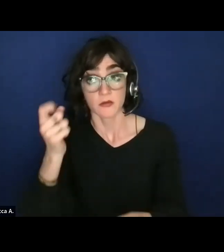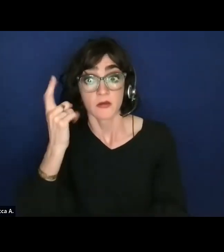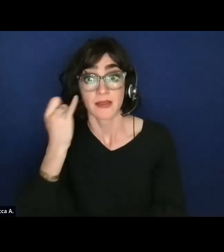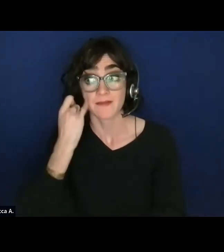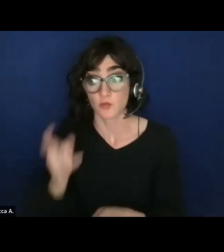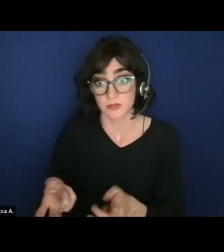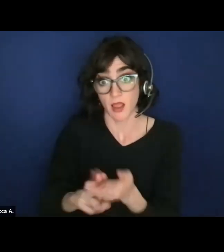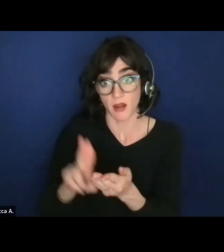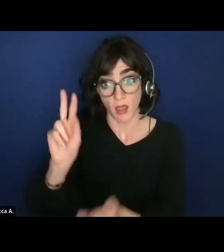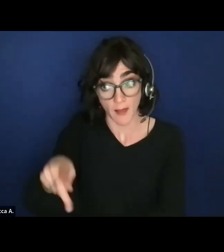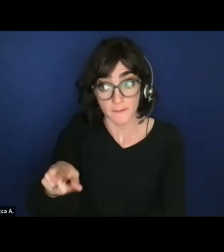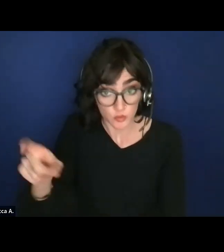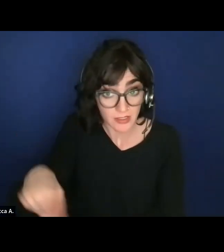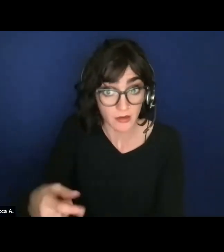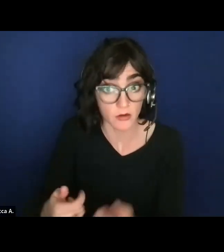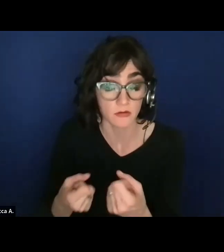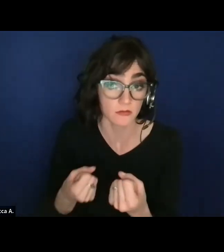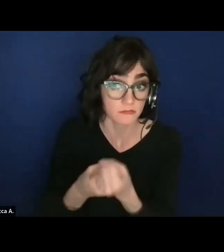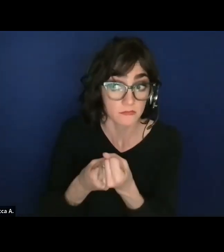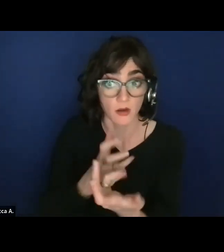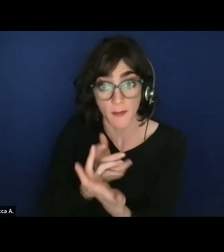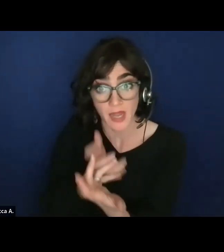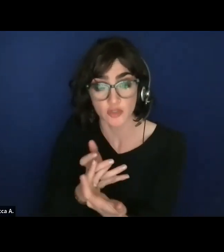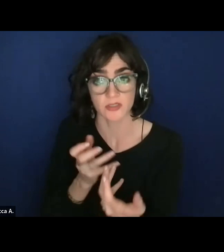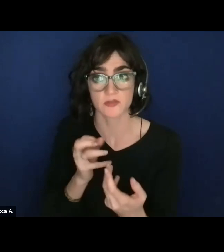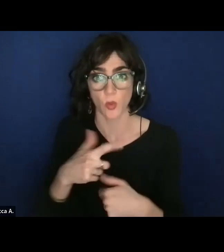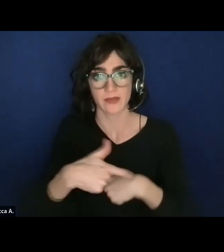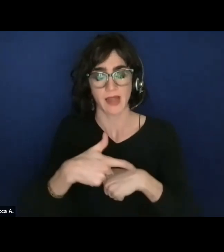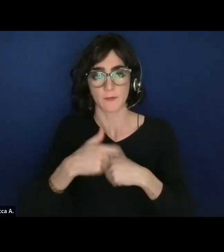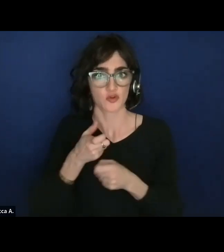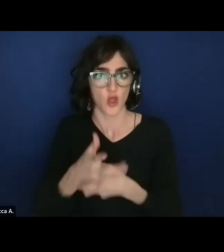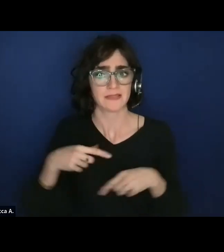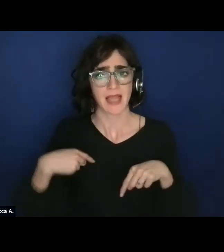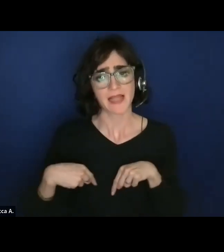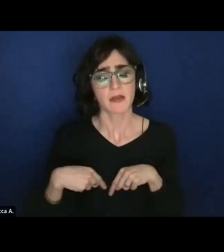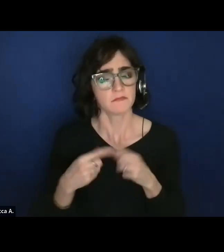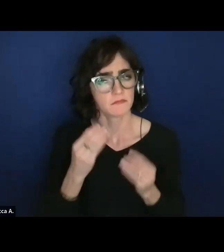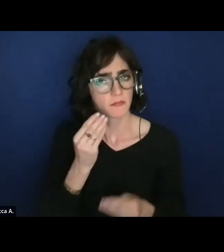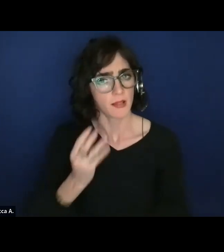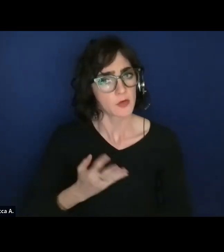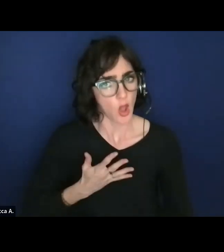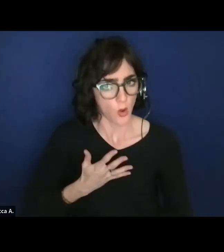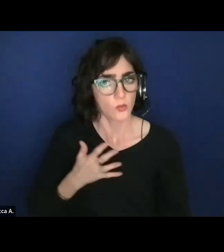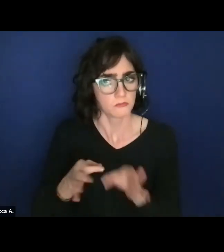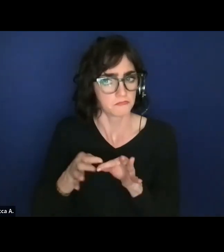an accommodation, you need a little more time or the timer just makes you anxious, please let me know, and